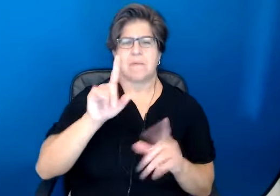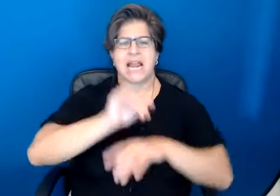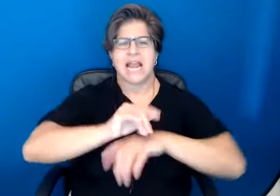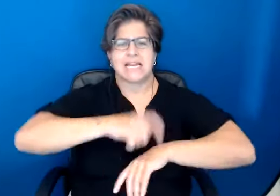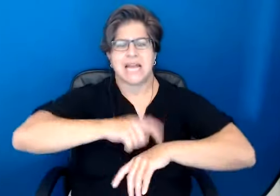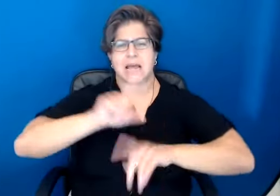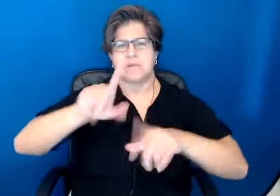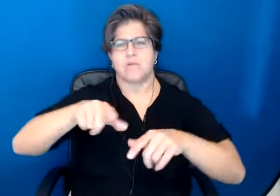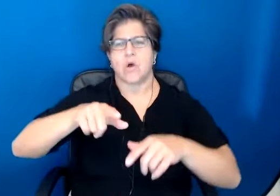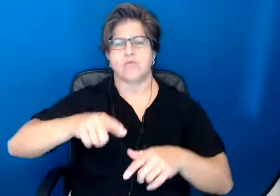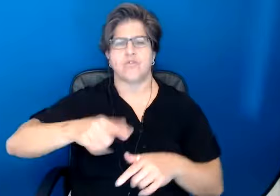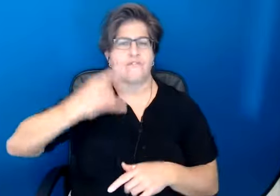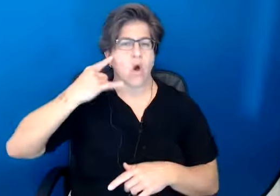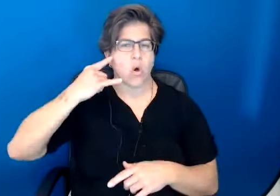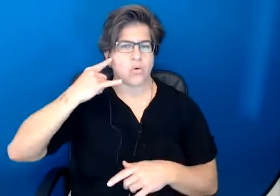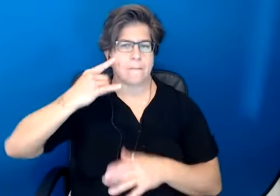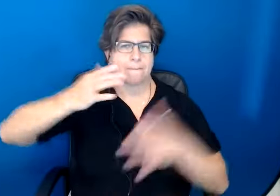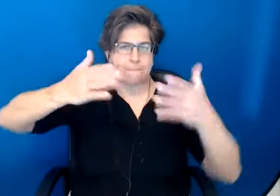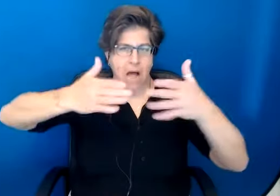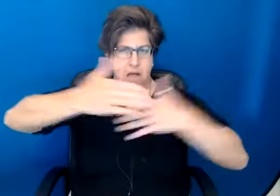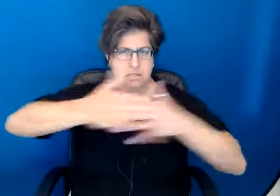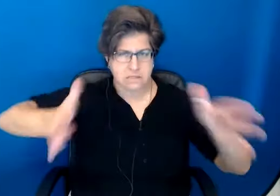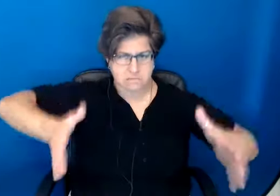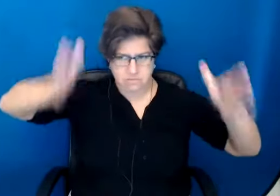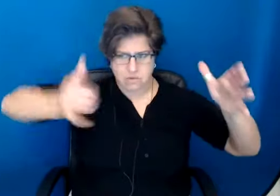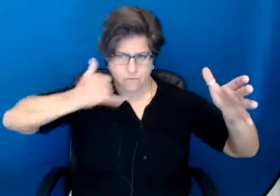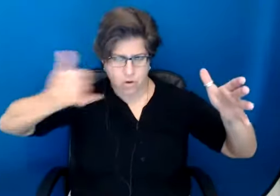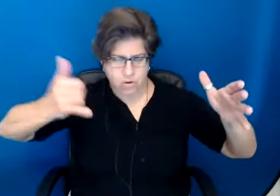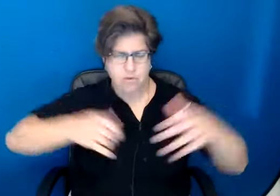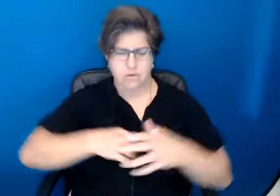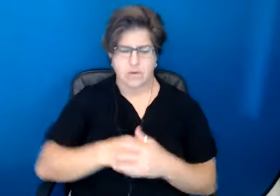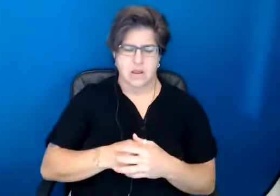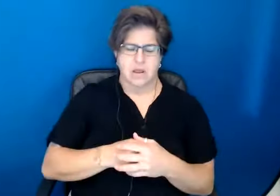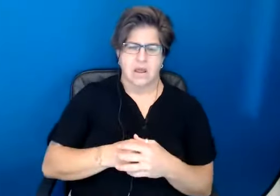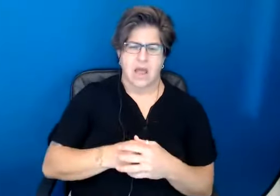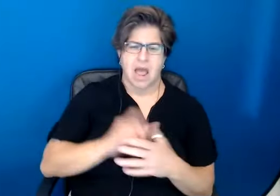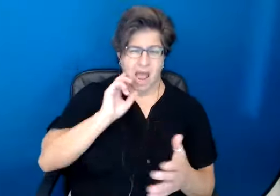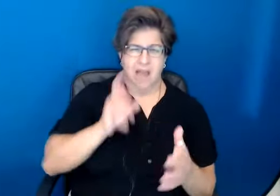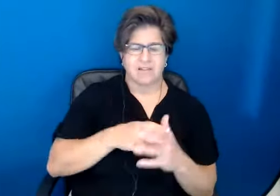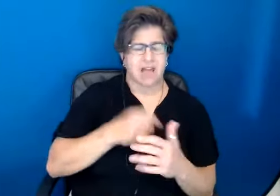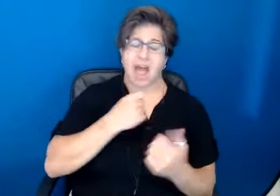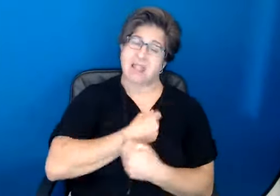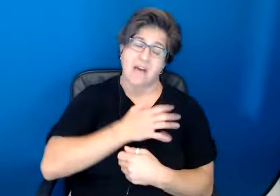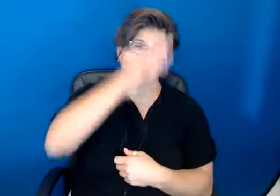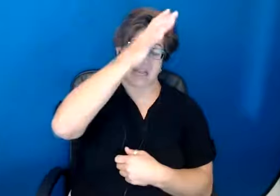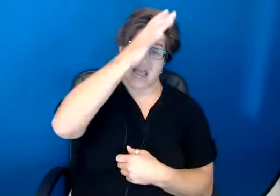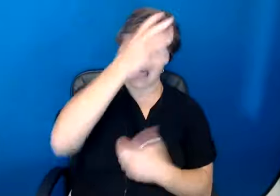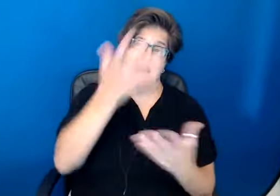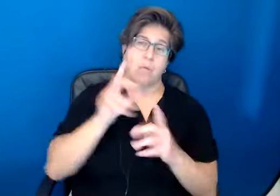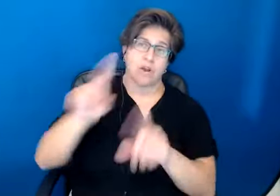poor mother. And I was listening to Rick sharing, my dad left, and I loved my dad, but my mother